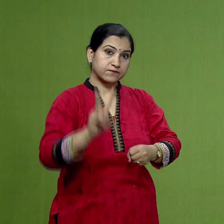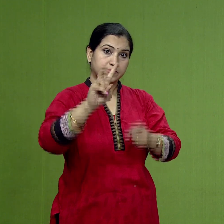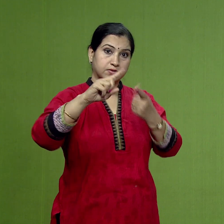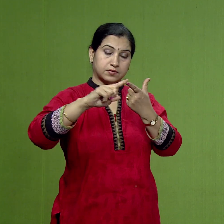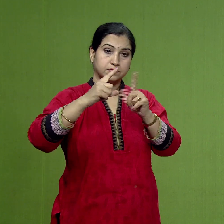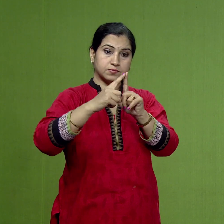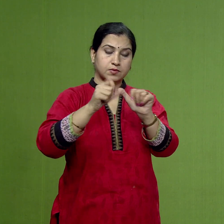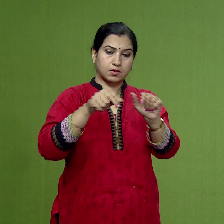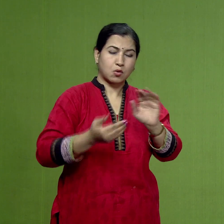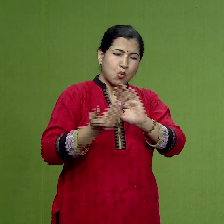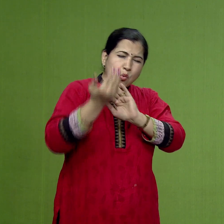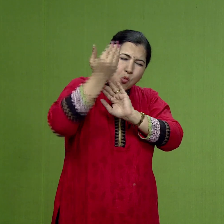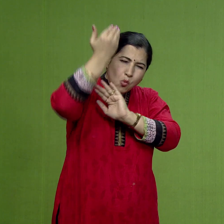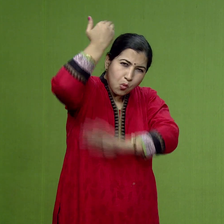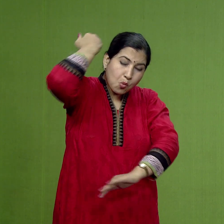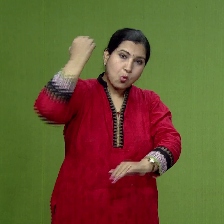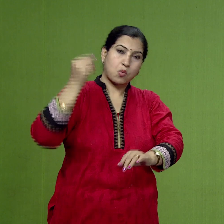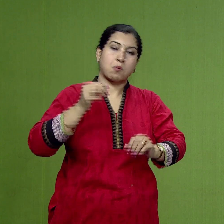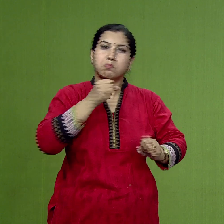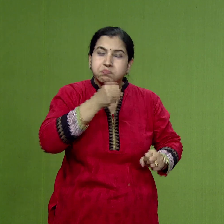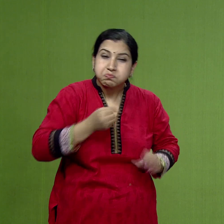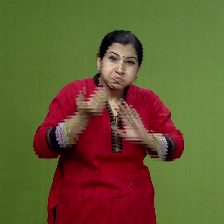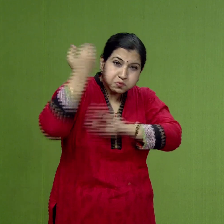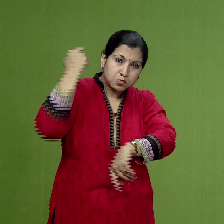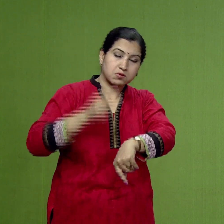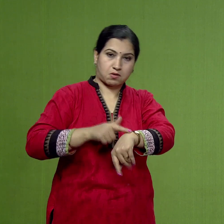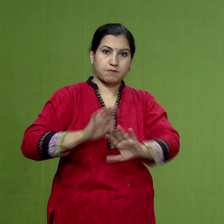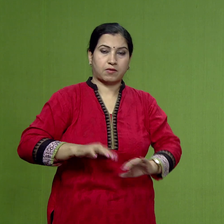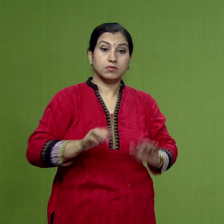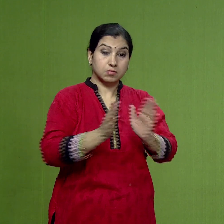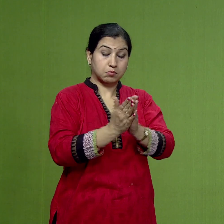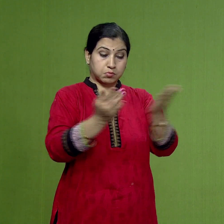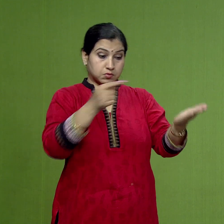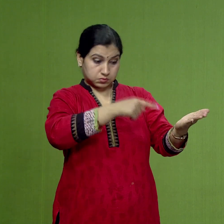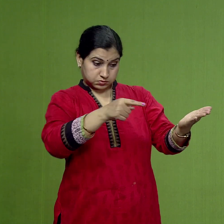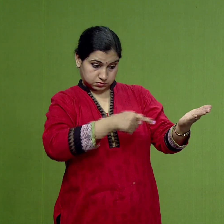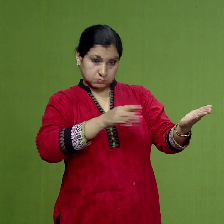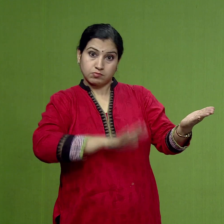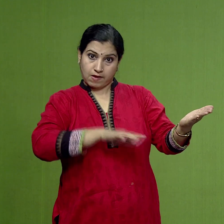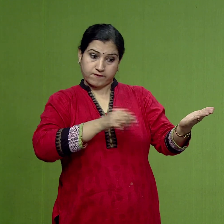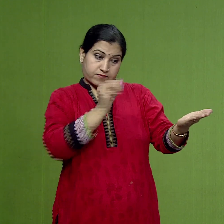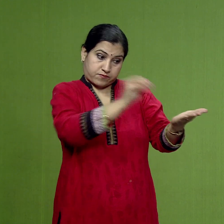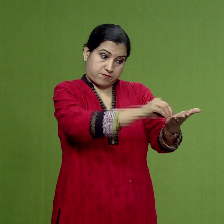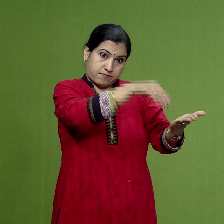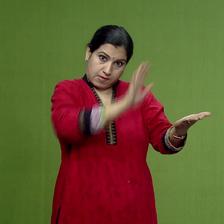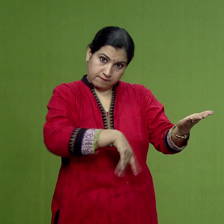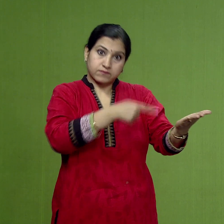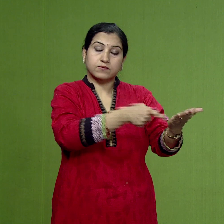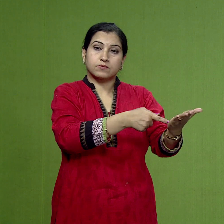In Rig Veda, it is mentioned that population was scanty and